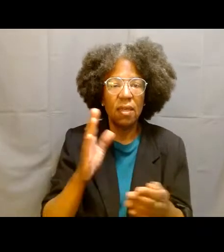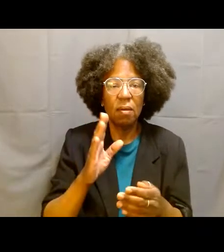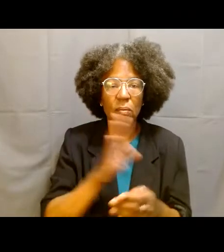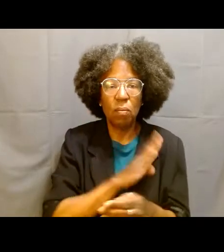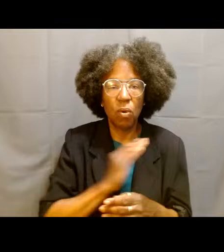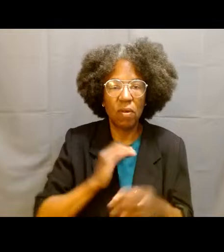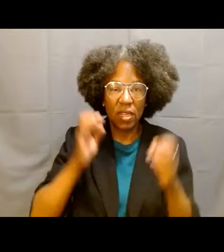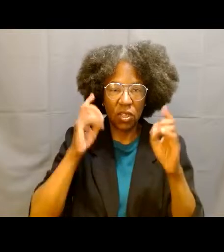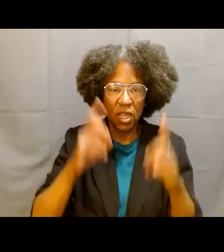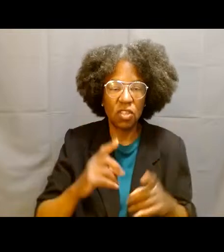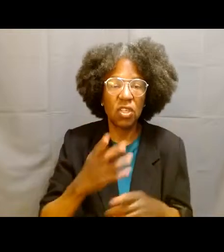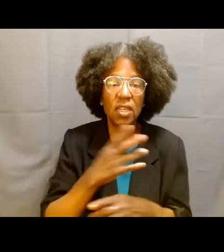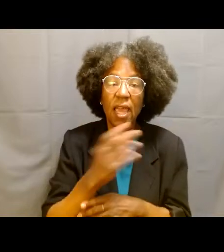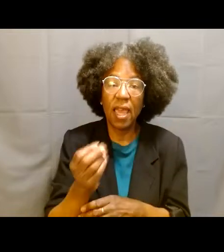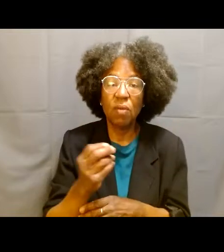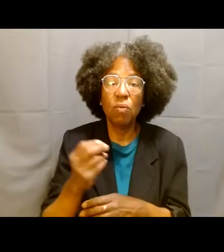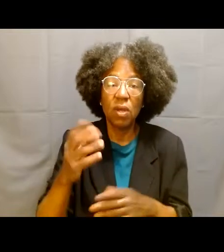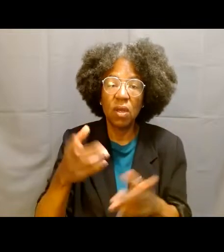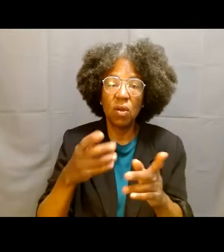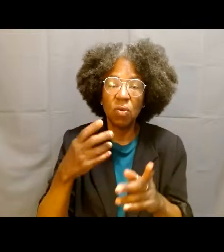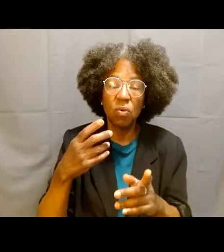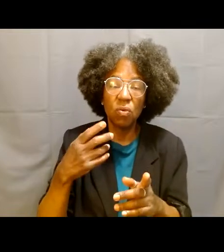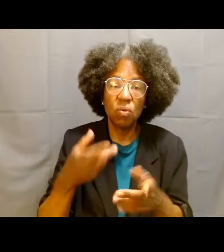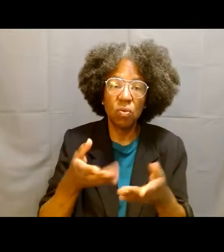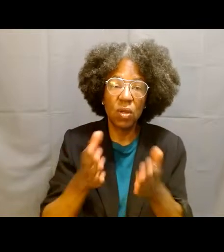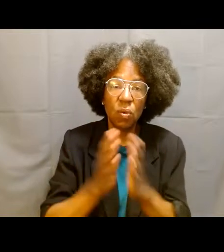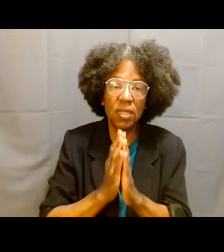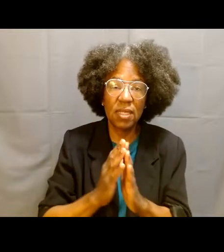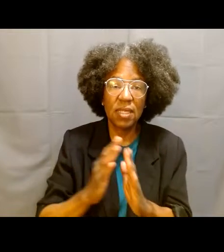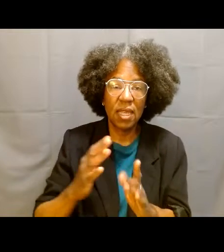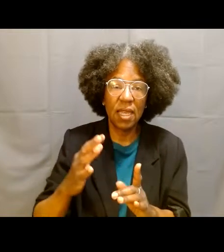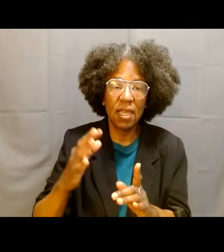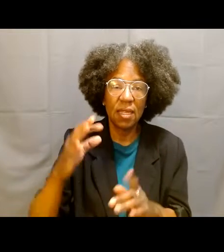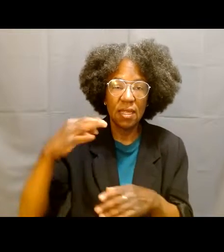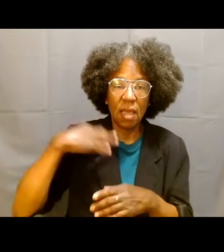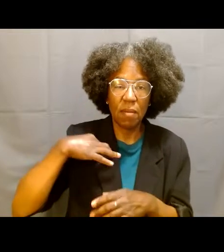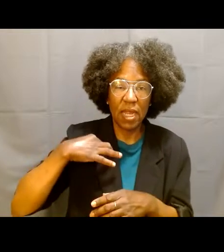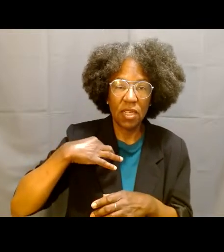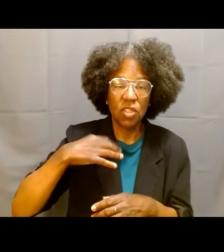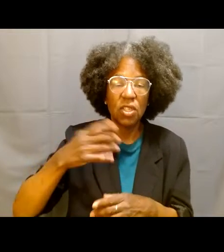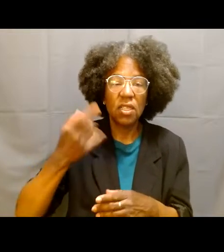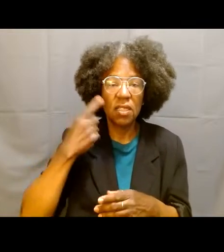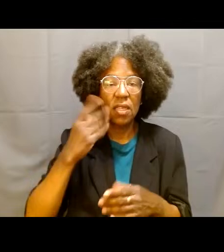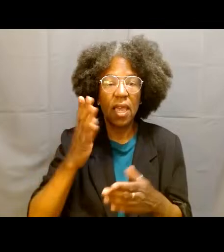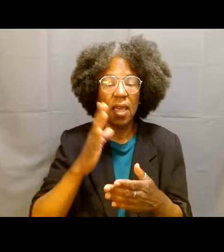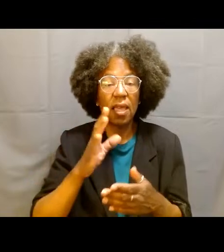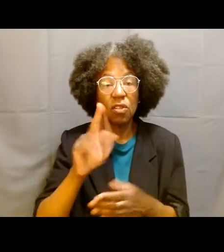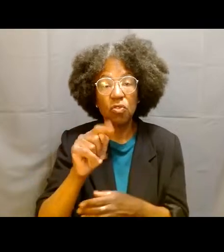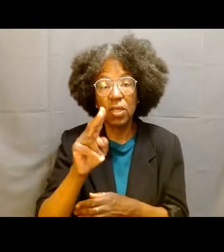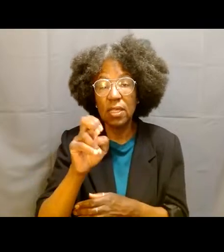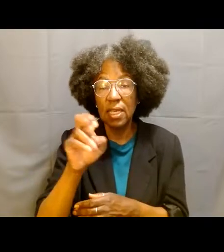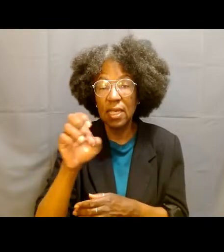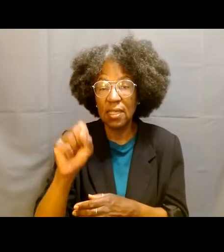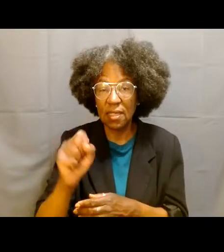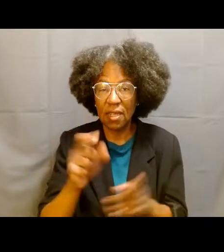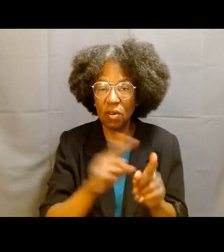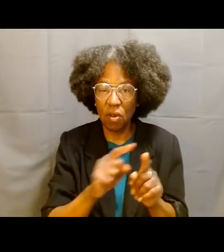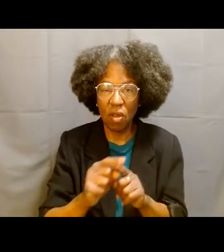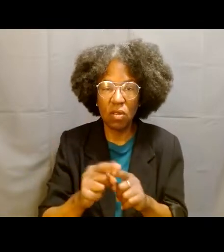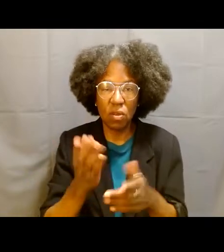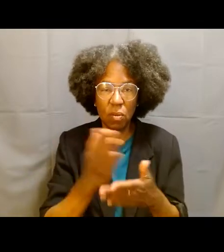officers, for trustees that are part of the association also, and also for